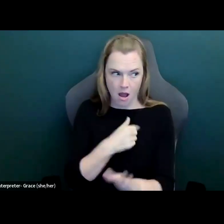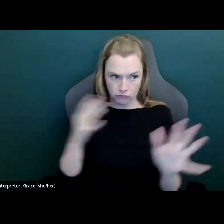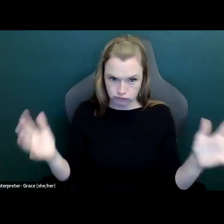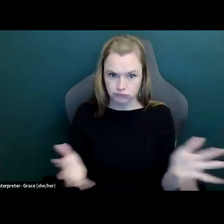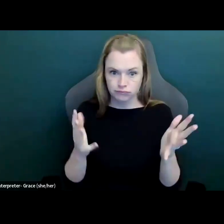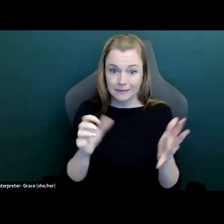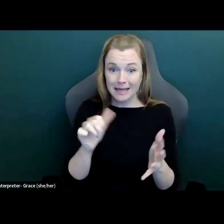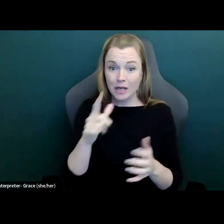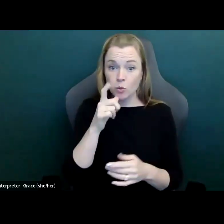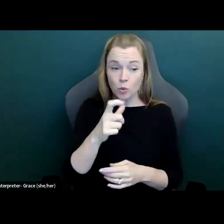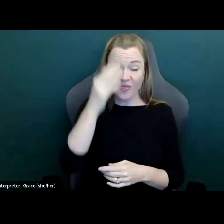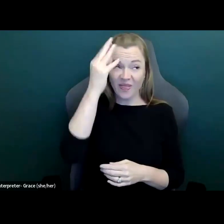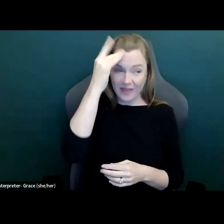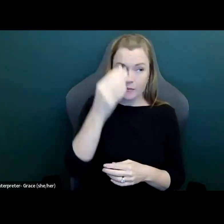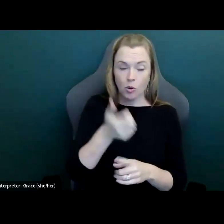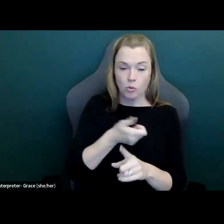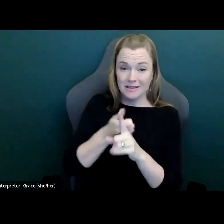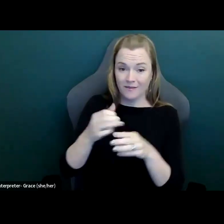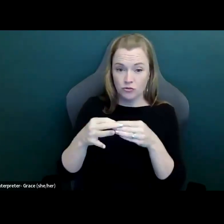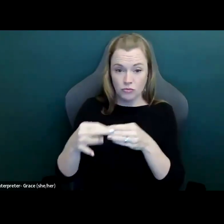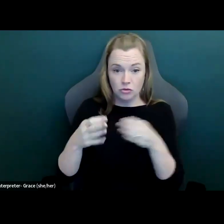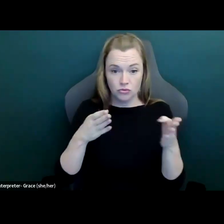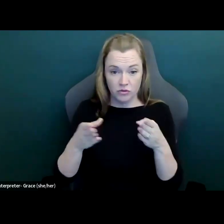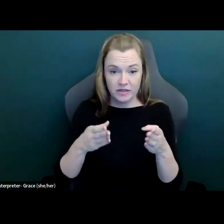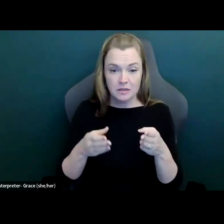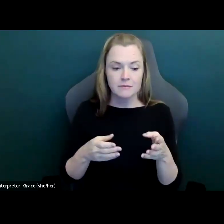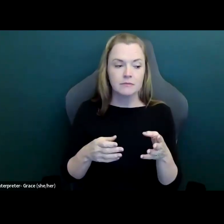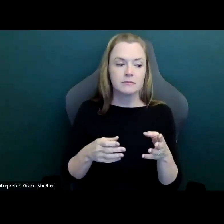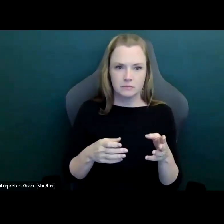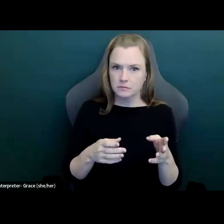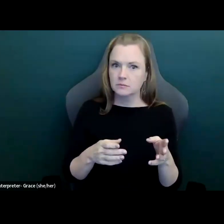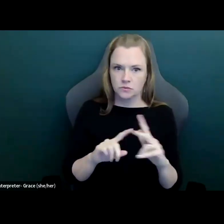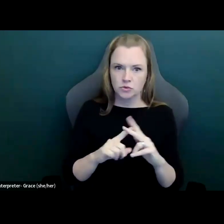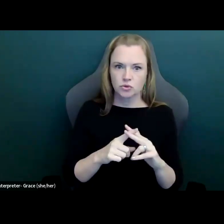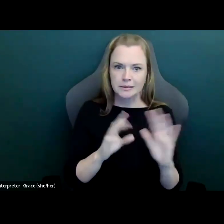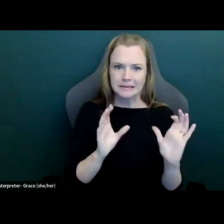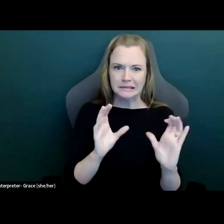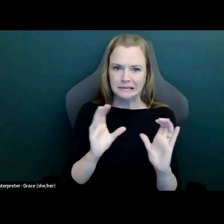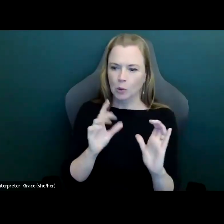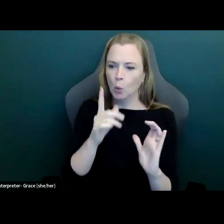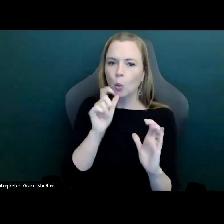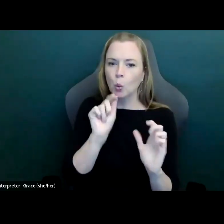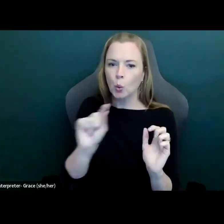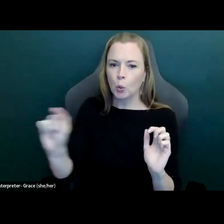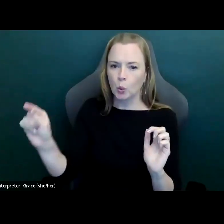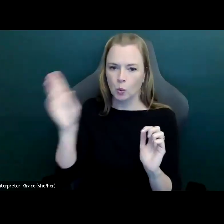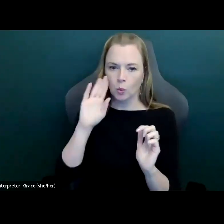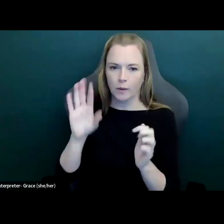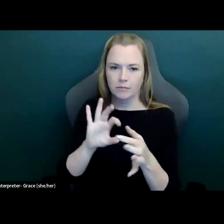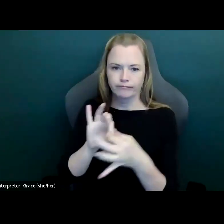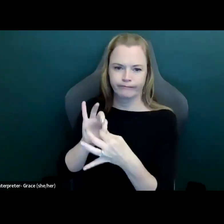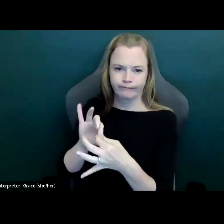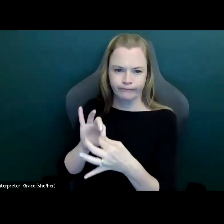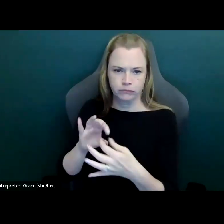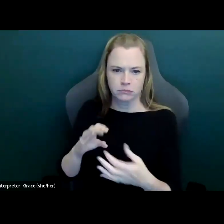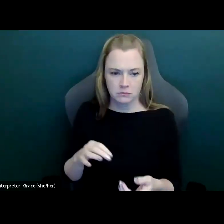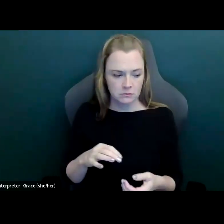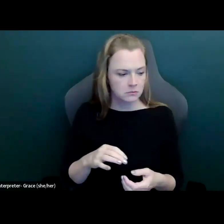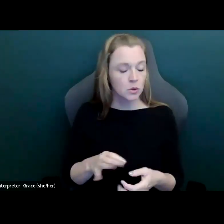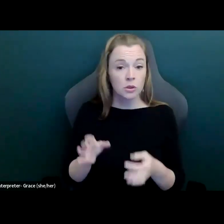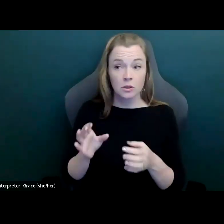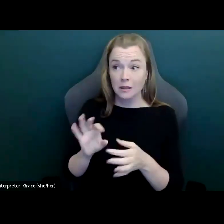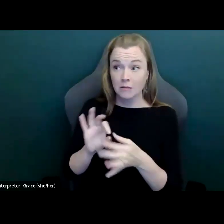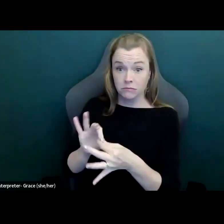about moving to self-directed services to begin looking for the people that they will be working with before they ever make the